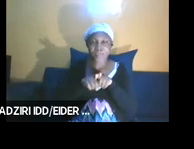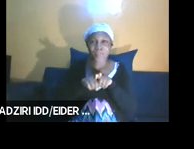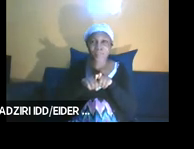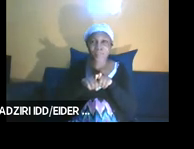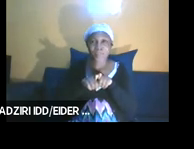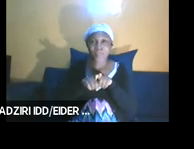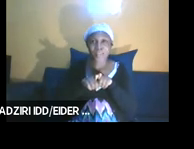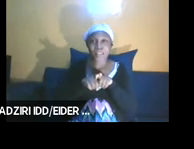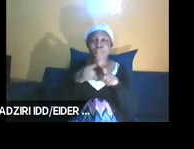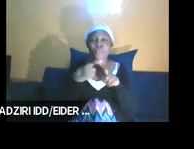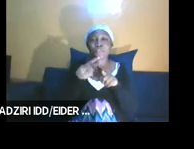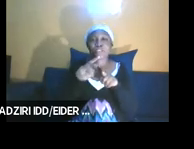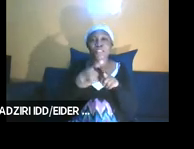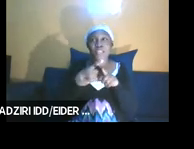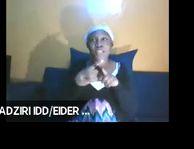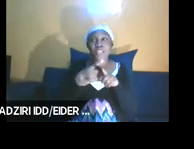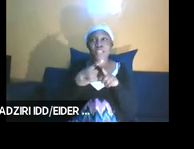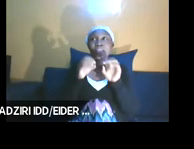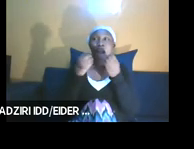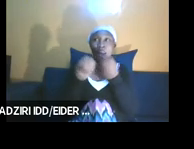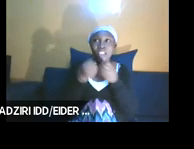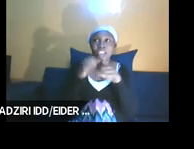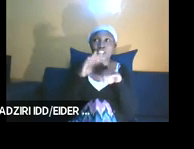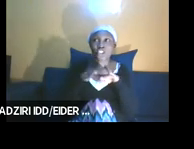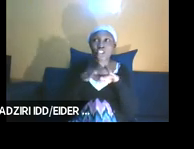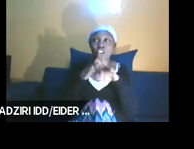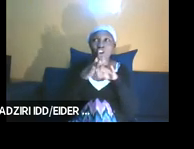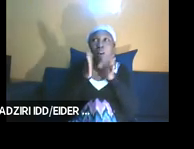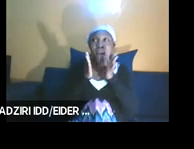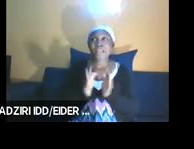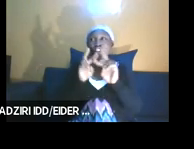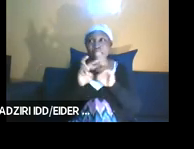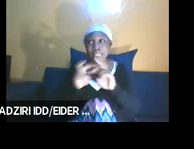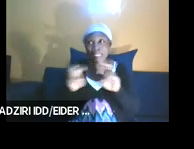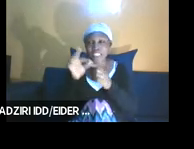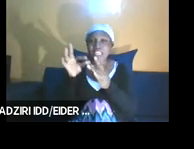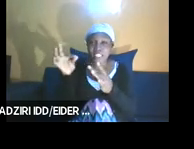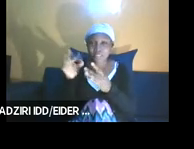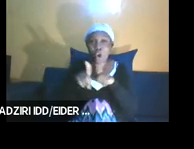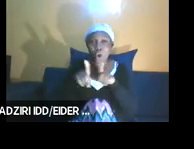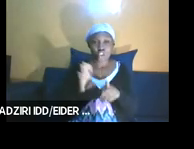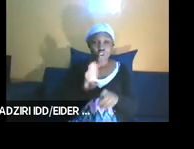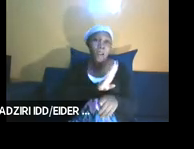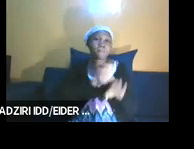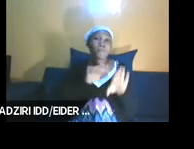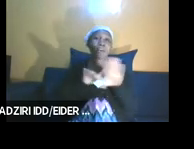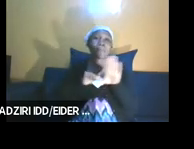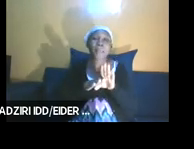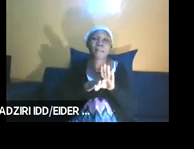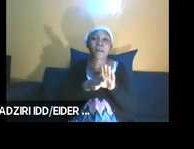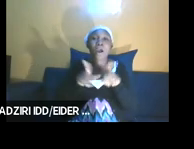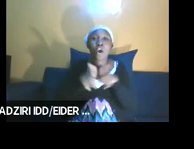your personal researcher's identifier. And he's also a board member of AfricArXiv. We also have Joy